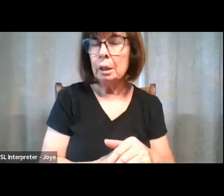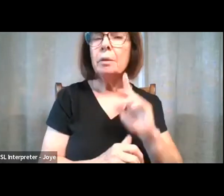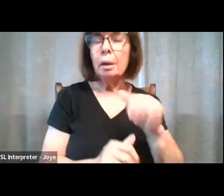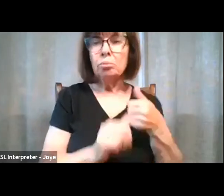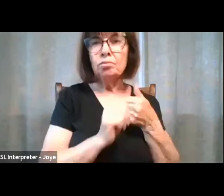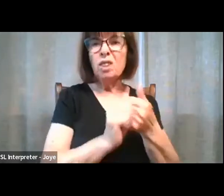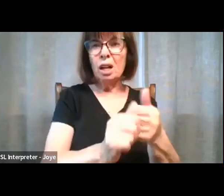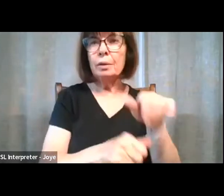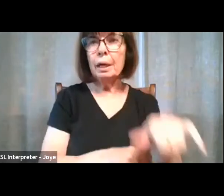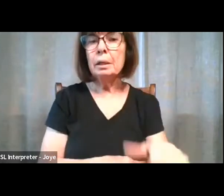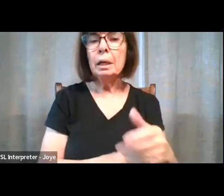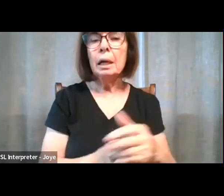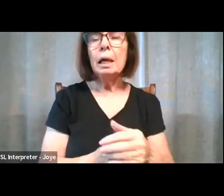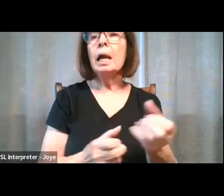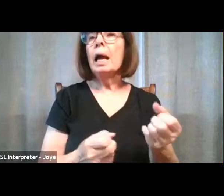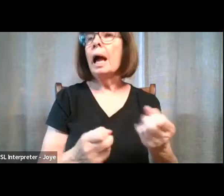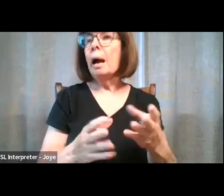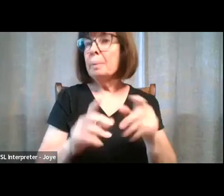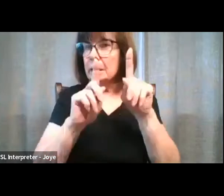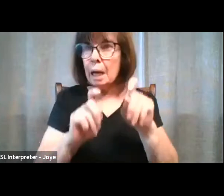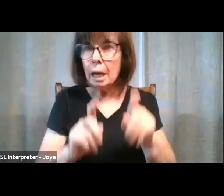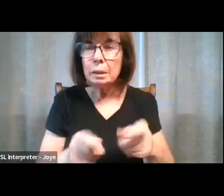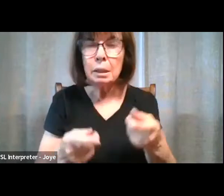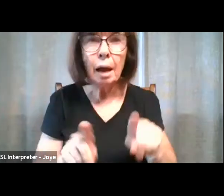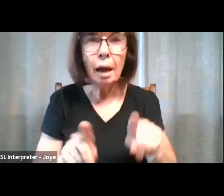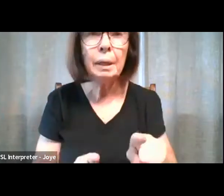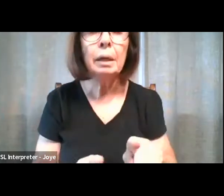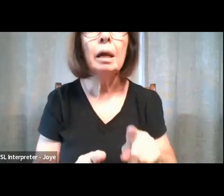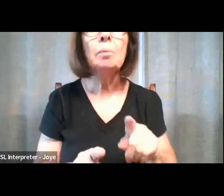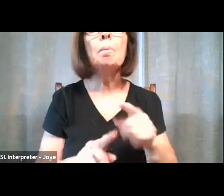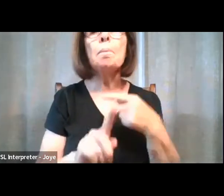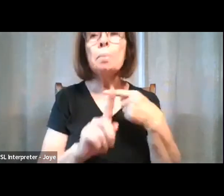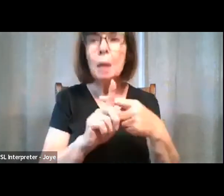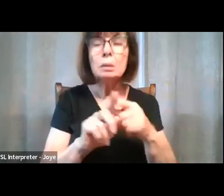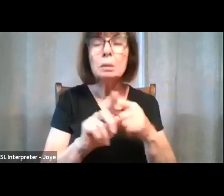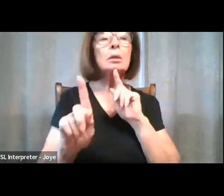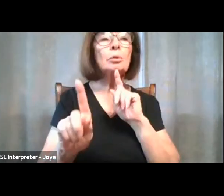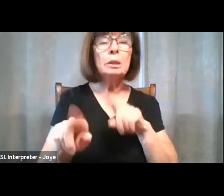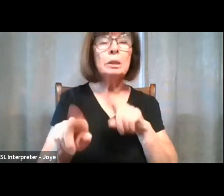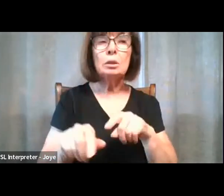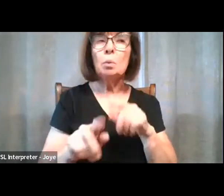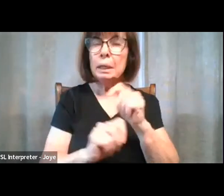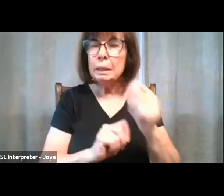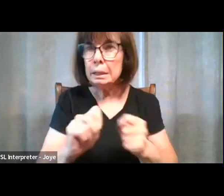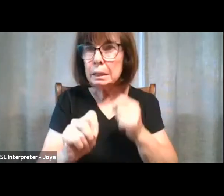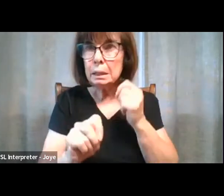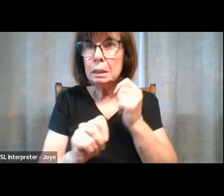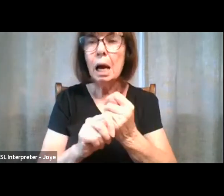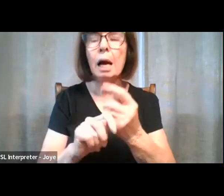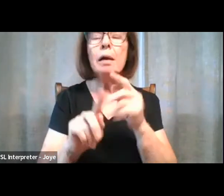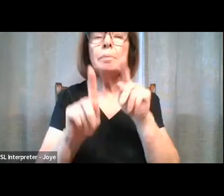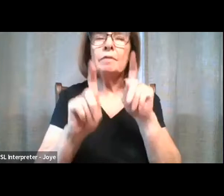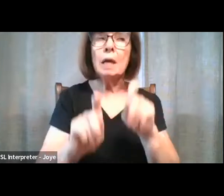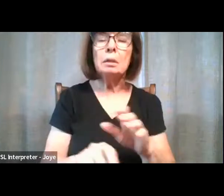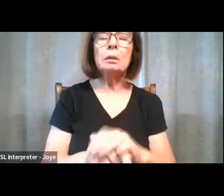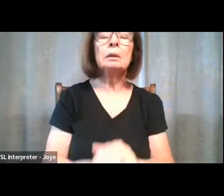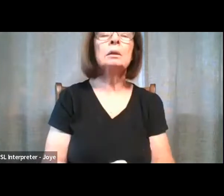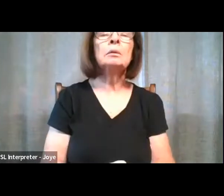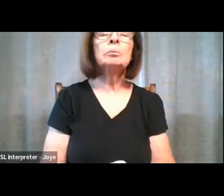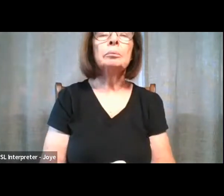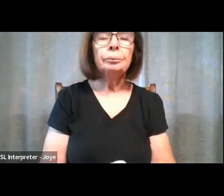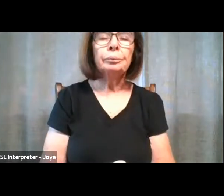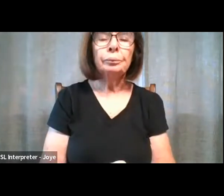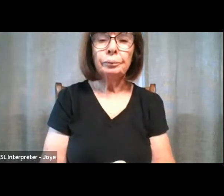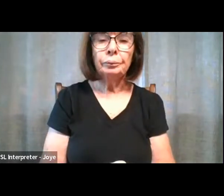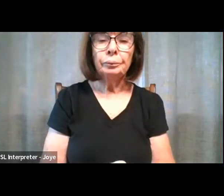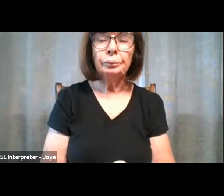the number of tests done, as well as the results of those tests, the type of test done is followed